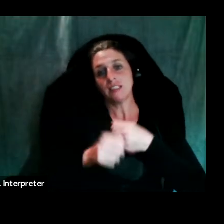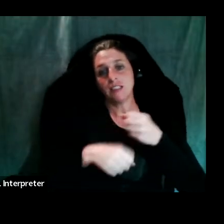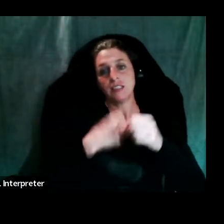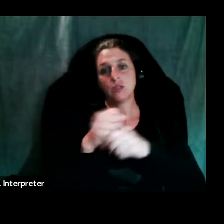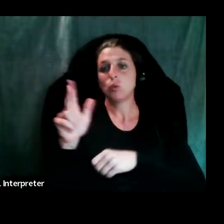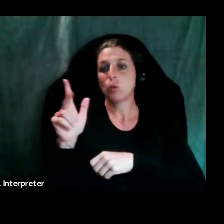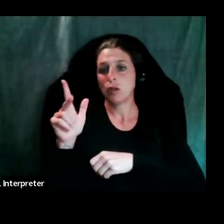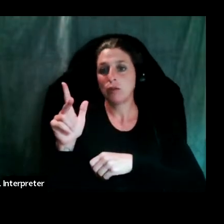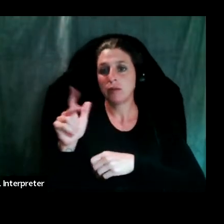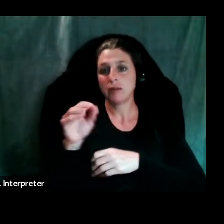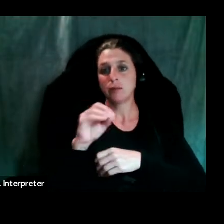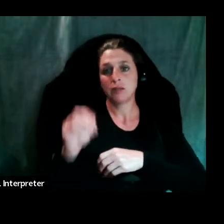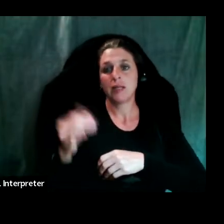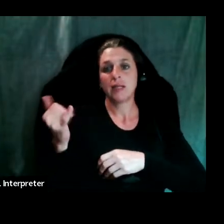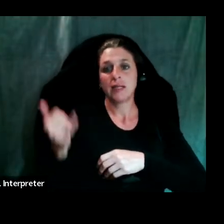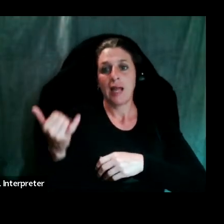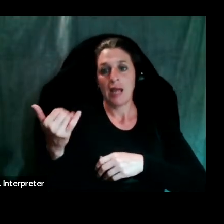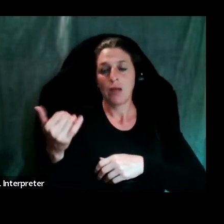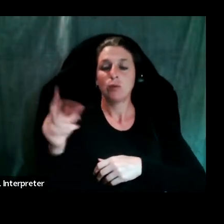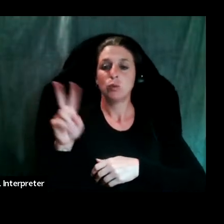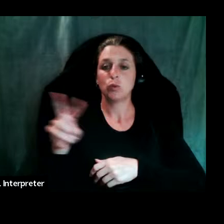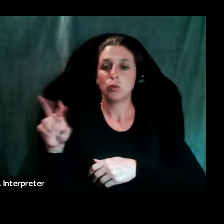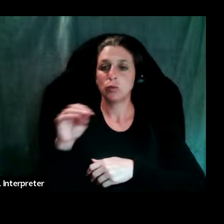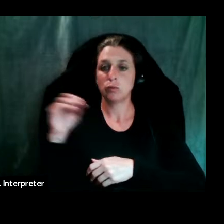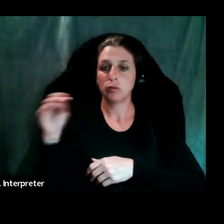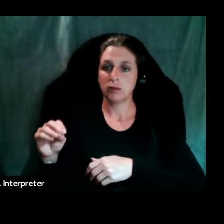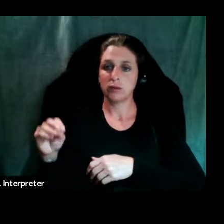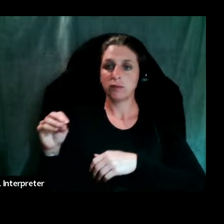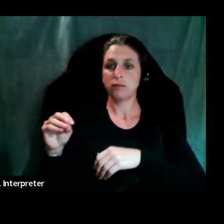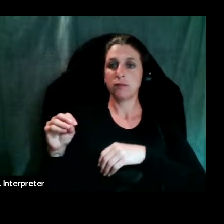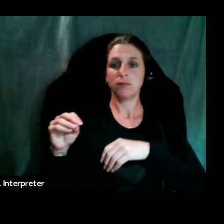23%, and now we're at 22%. And I just want to say that